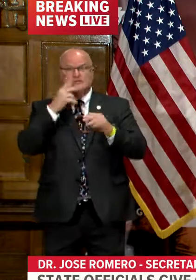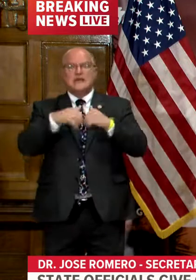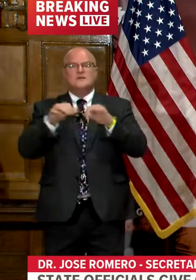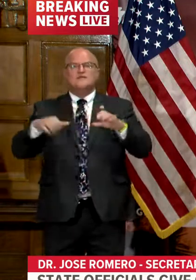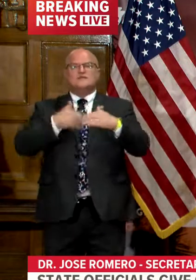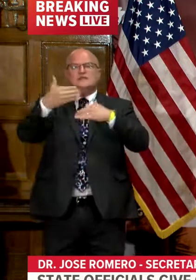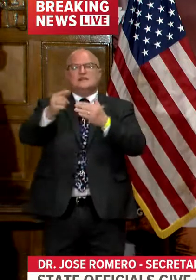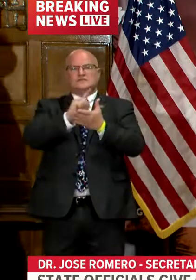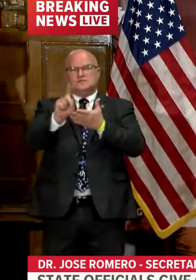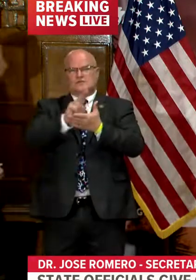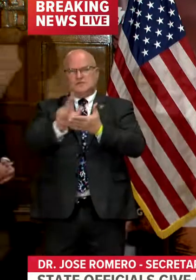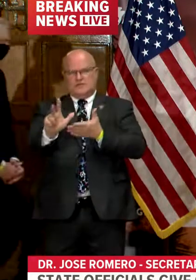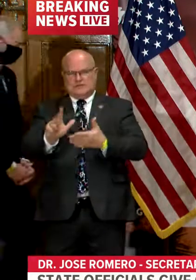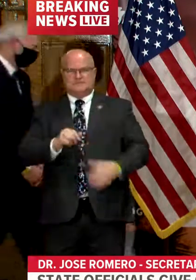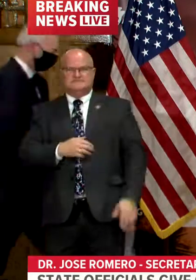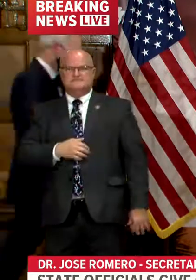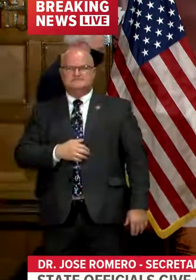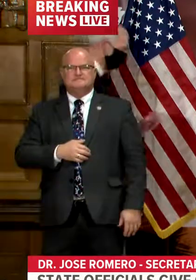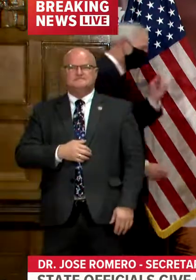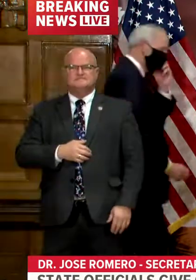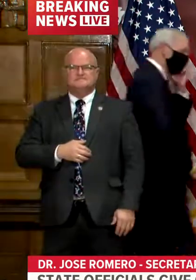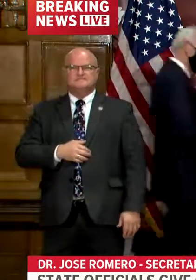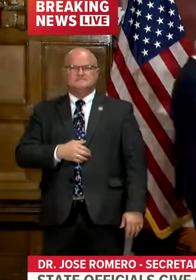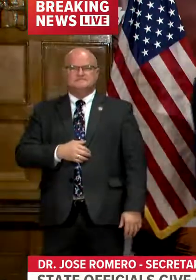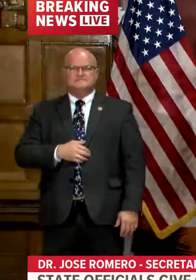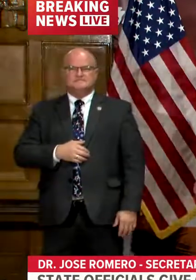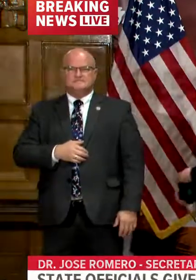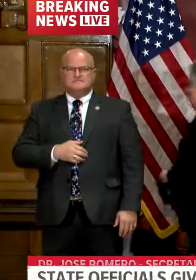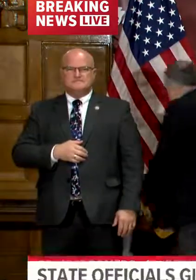over the next couple of weeks.